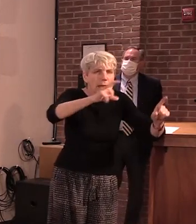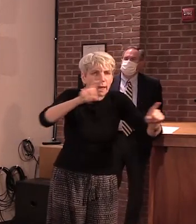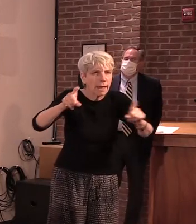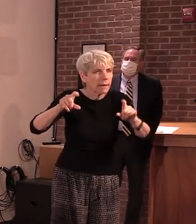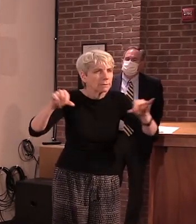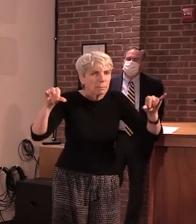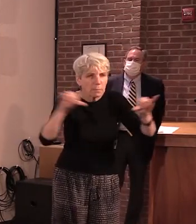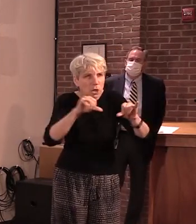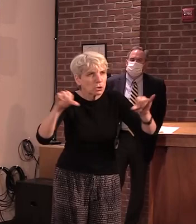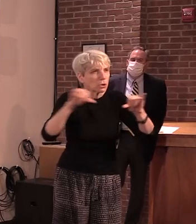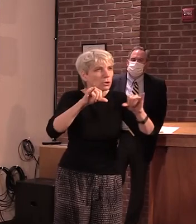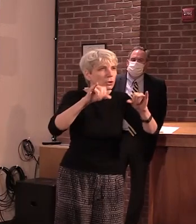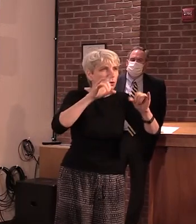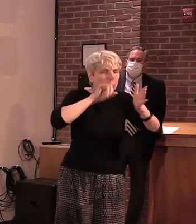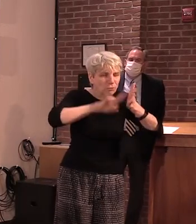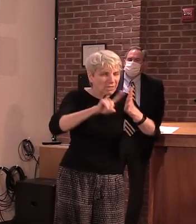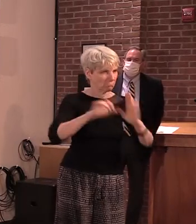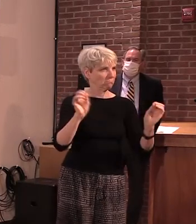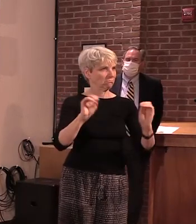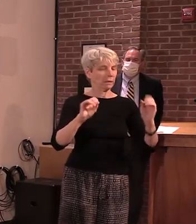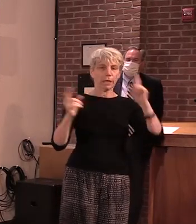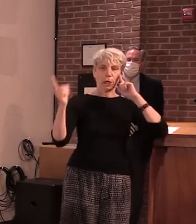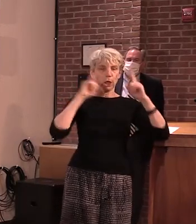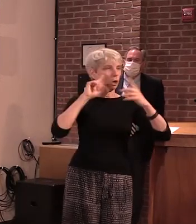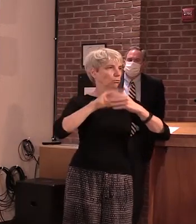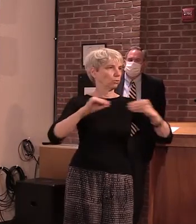I just see kids